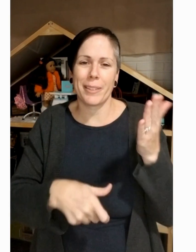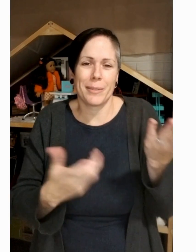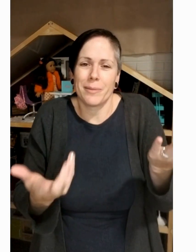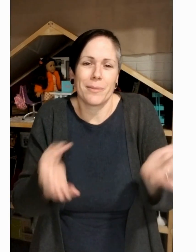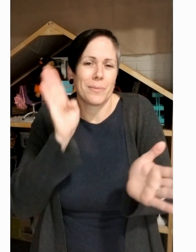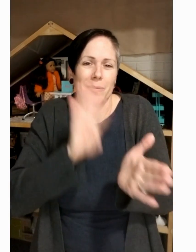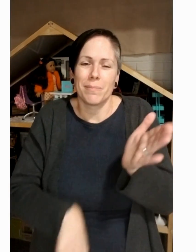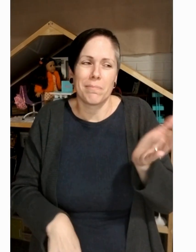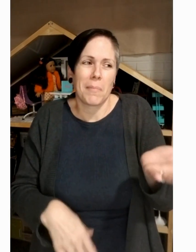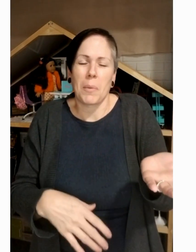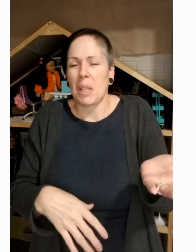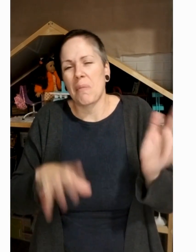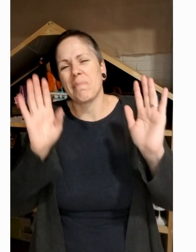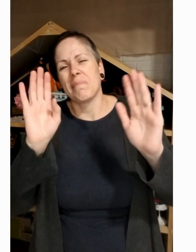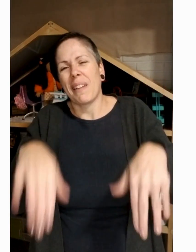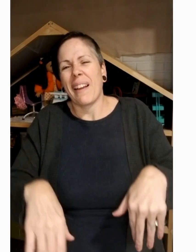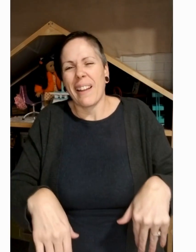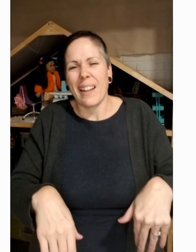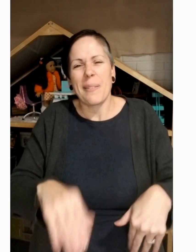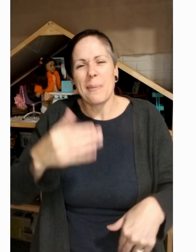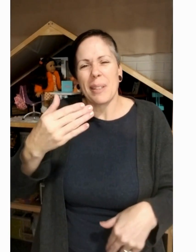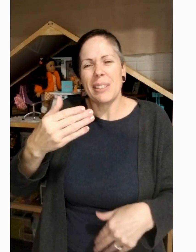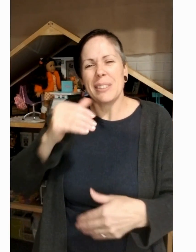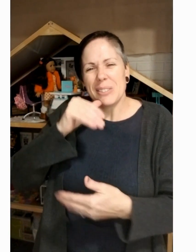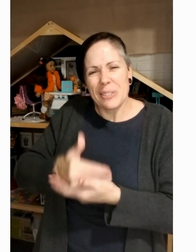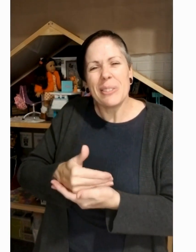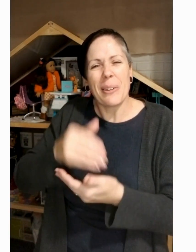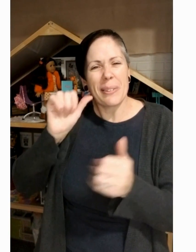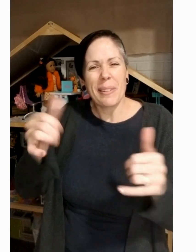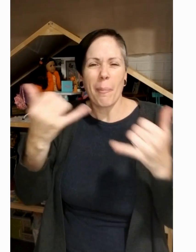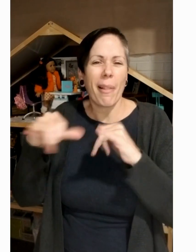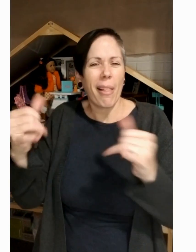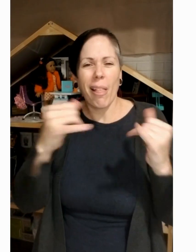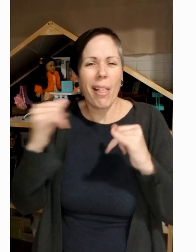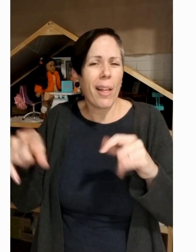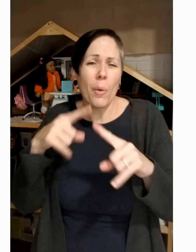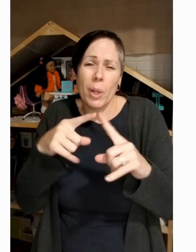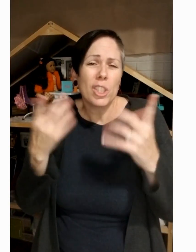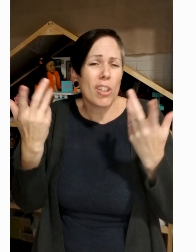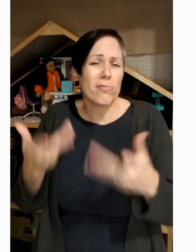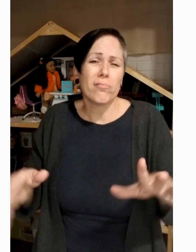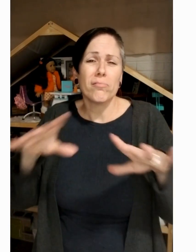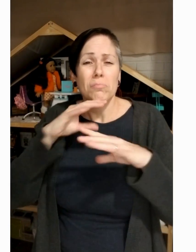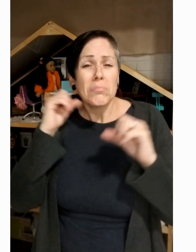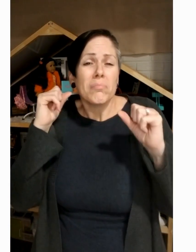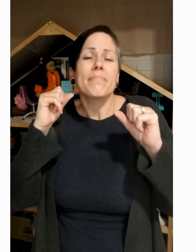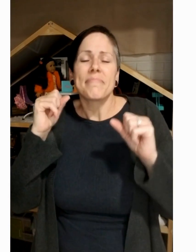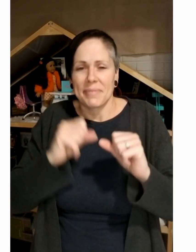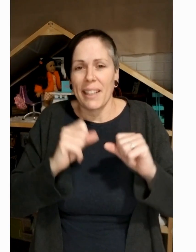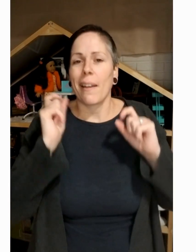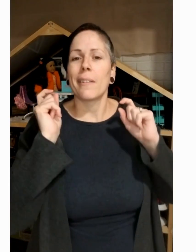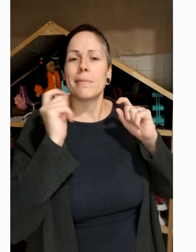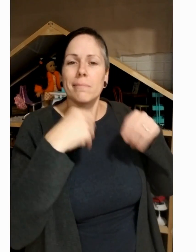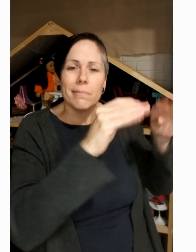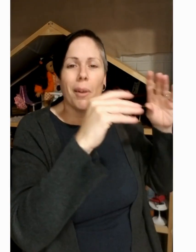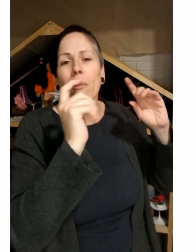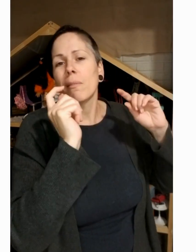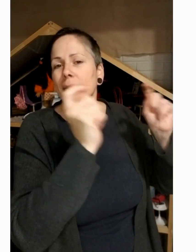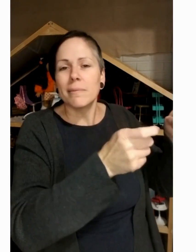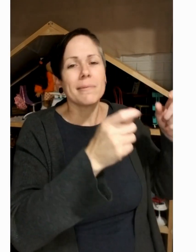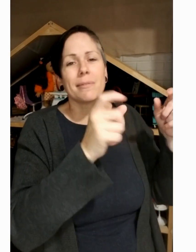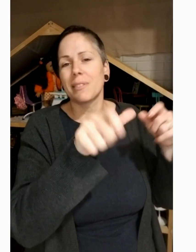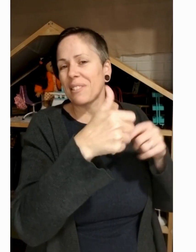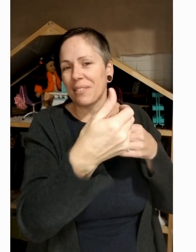while, and when she's done with them, they can move on to another family. They're not